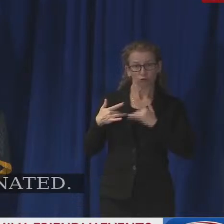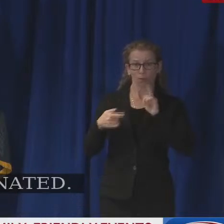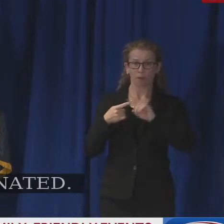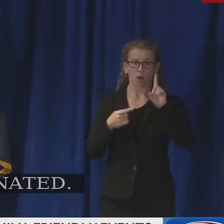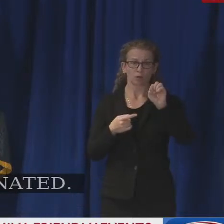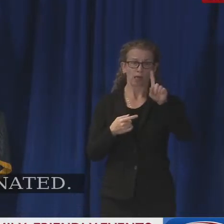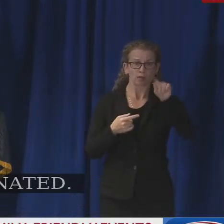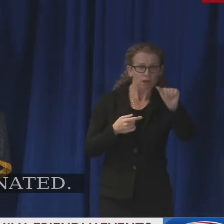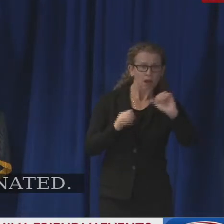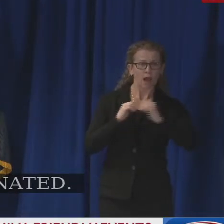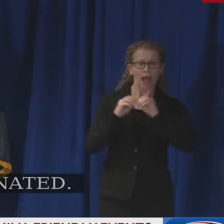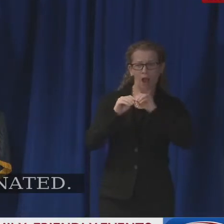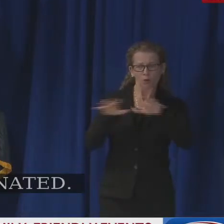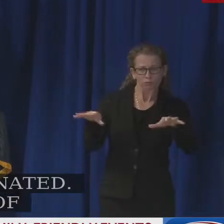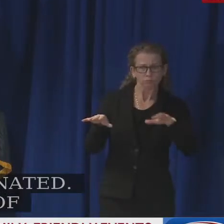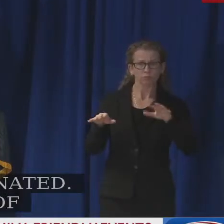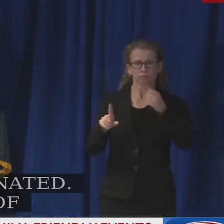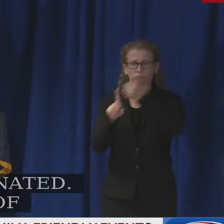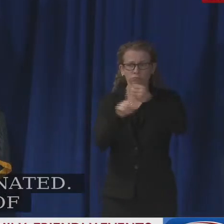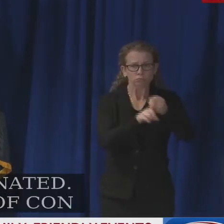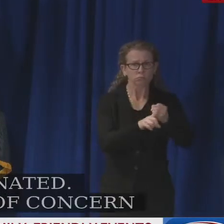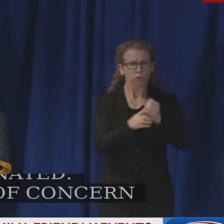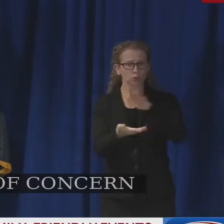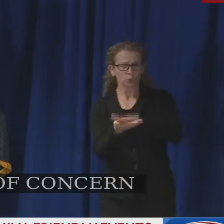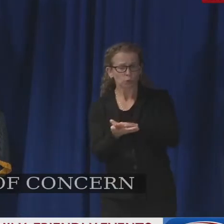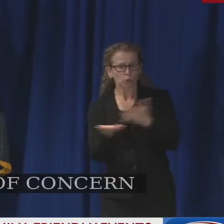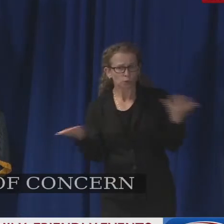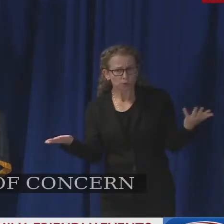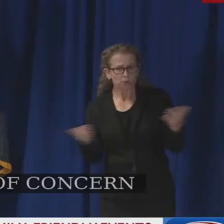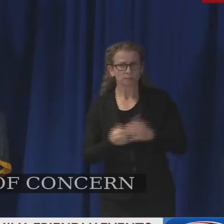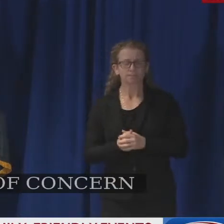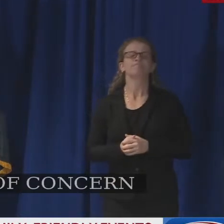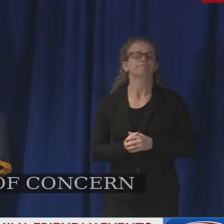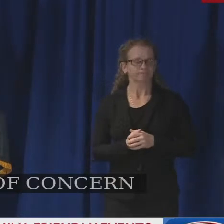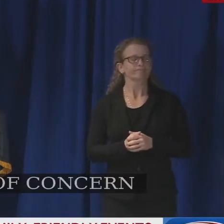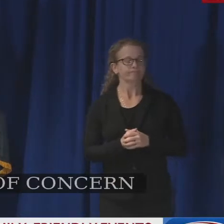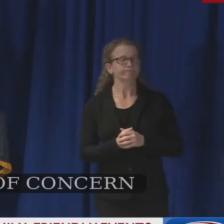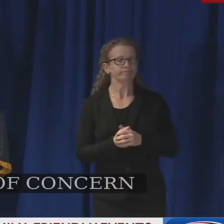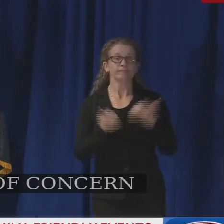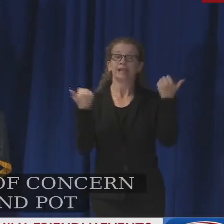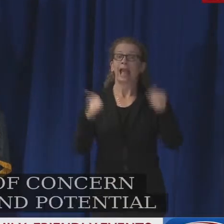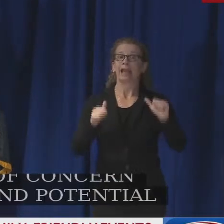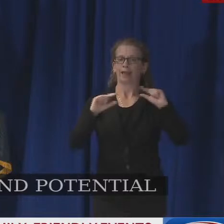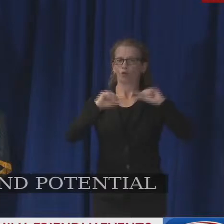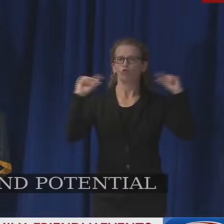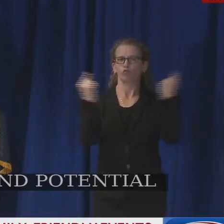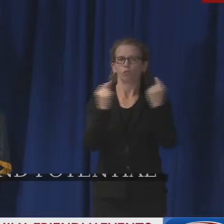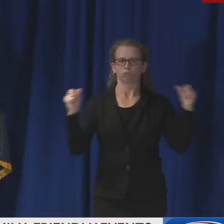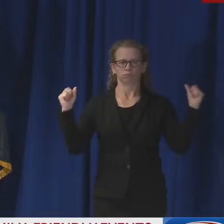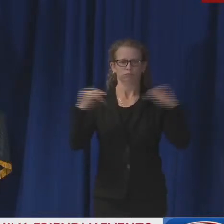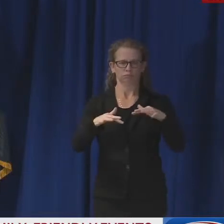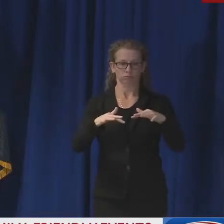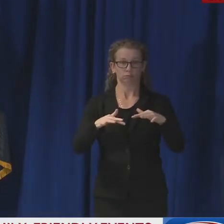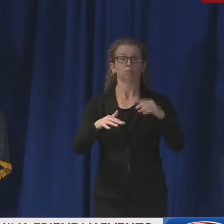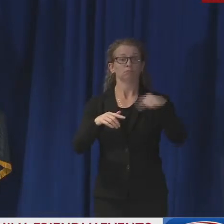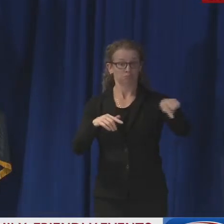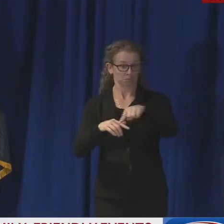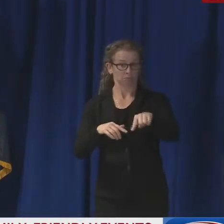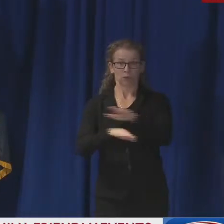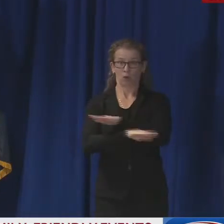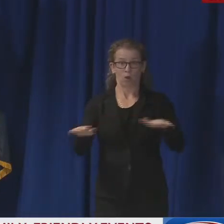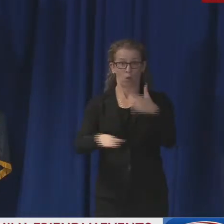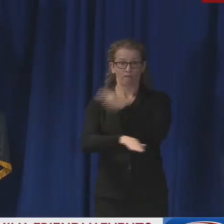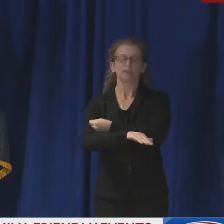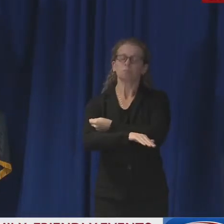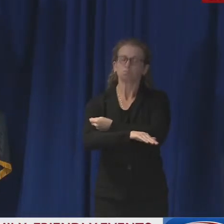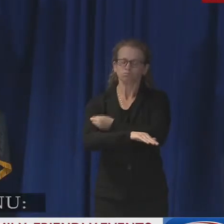there and the potential for, I guess, more COVID spread? Well, anytime you get to have a congregate setting, especially with folks that might be unvaccinated, it is definitely